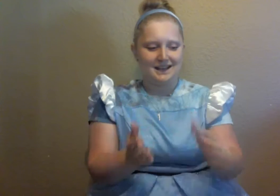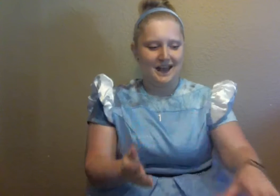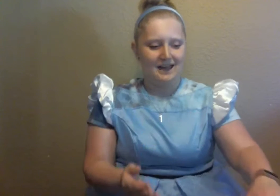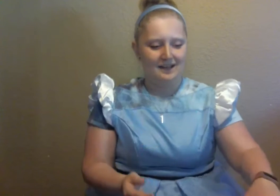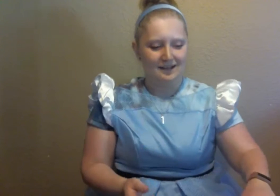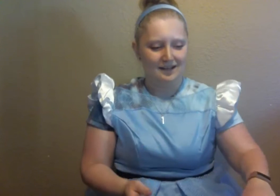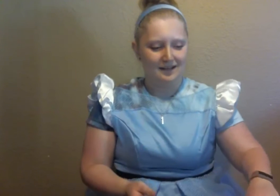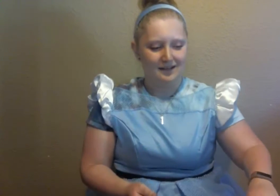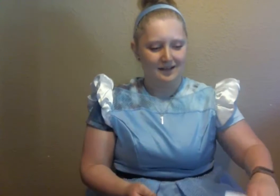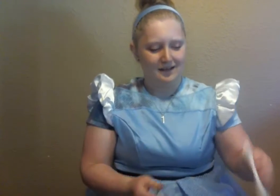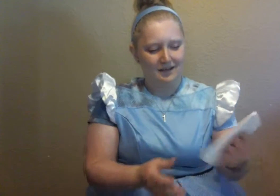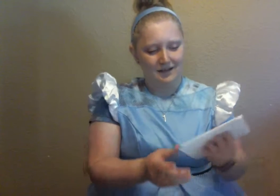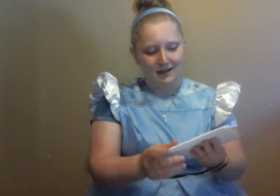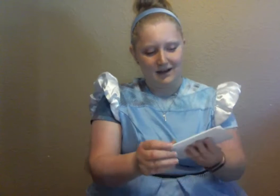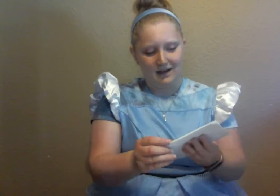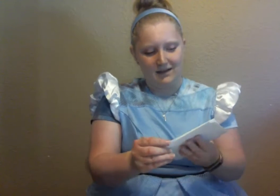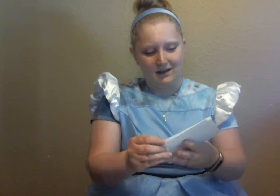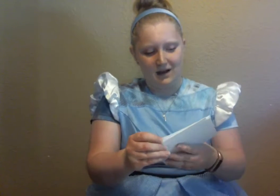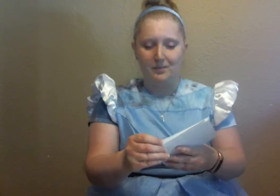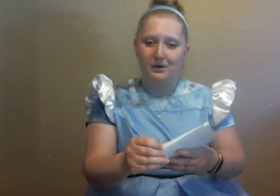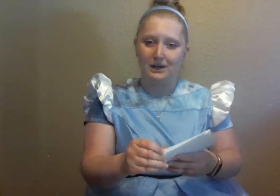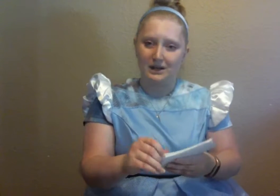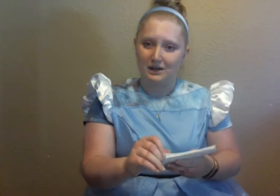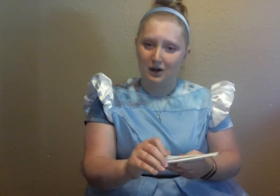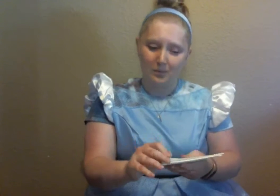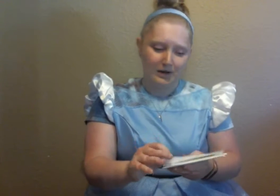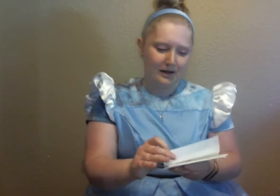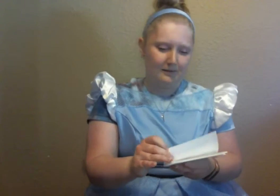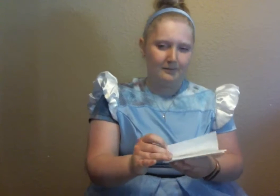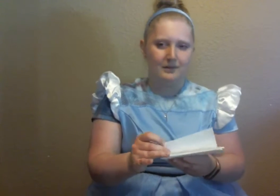that. Like your hands are a book and you're opening.